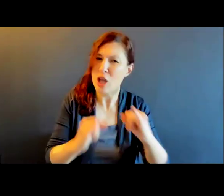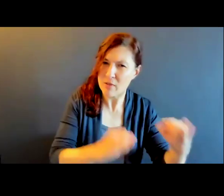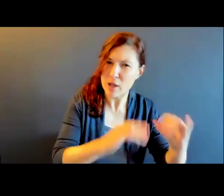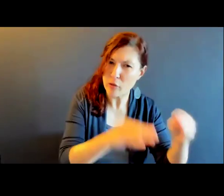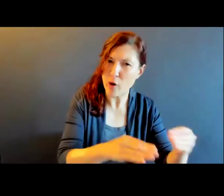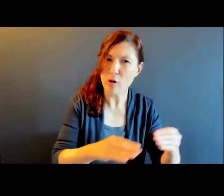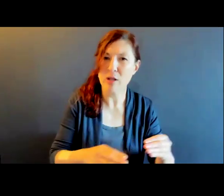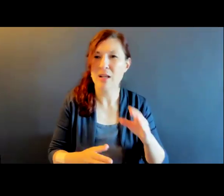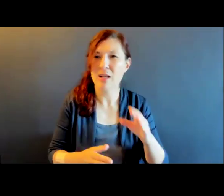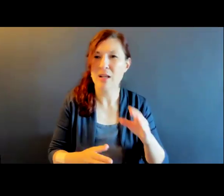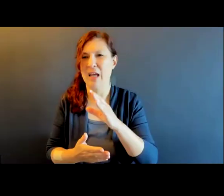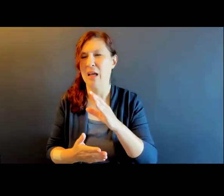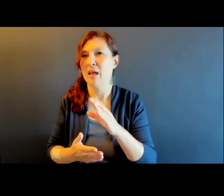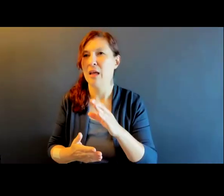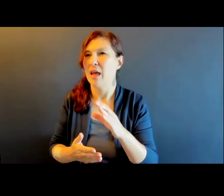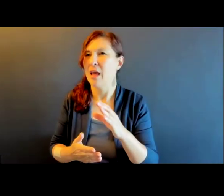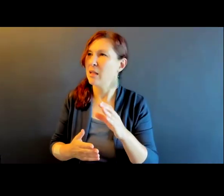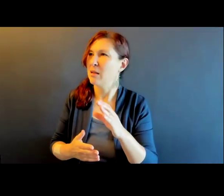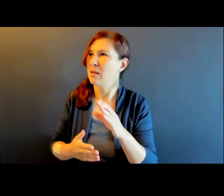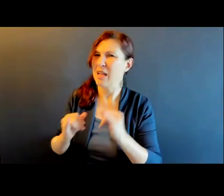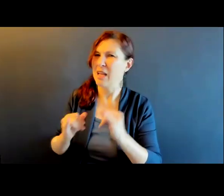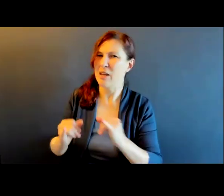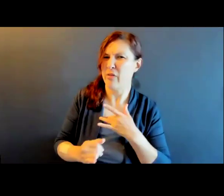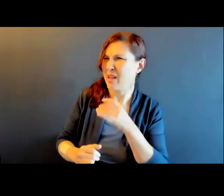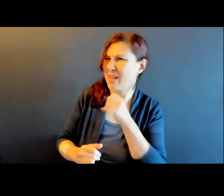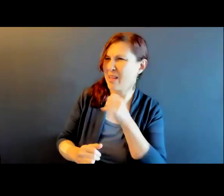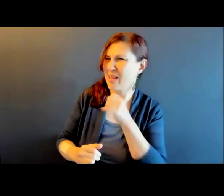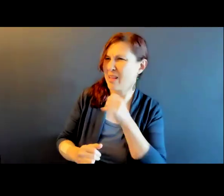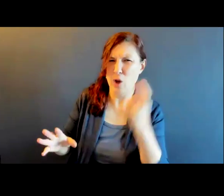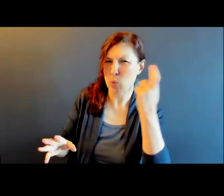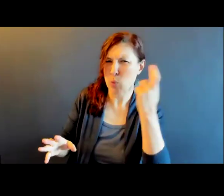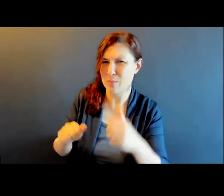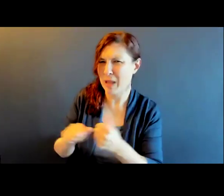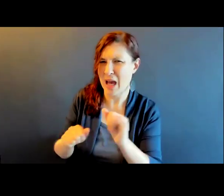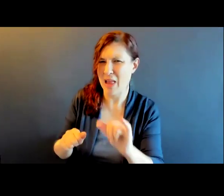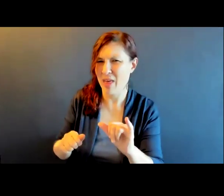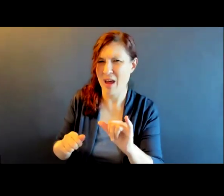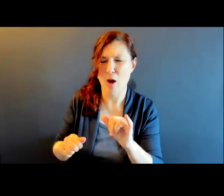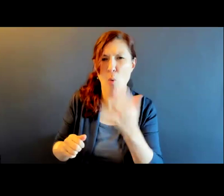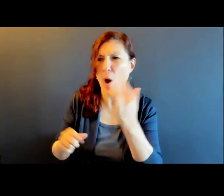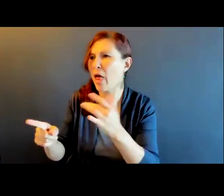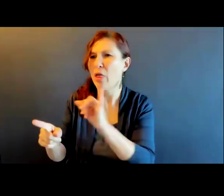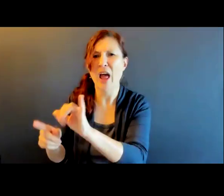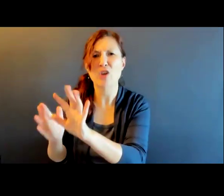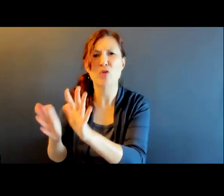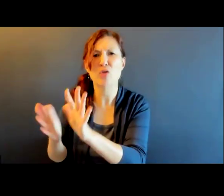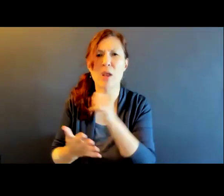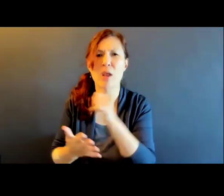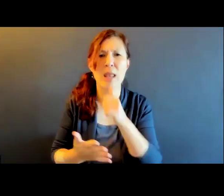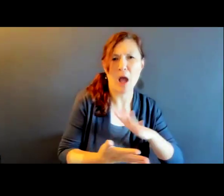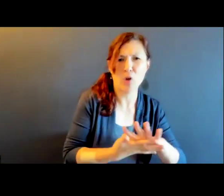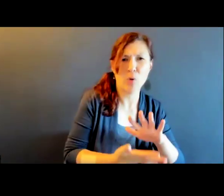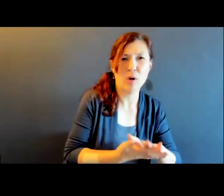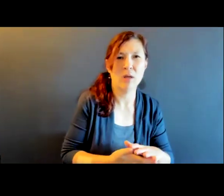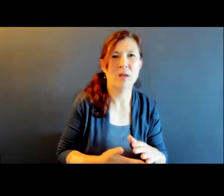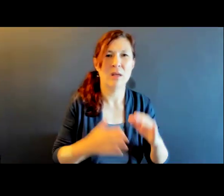feel like they are based on a clear rationale. And we've also heard that the points make school communities feel like they are competing against each